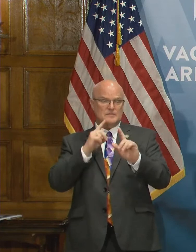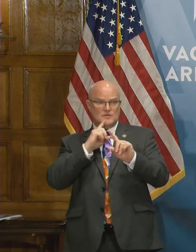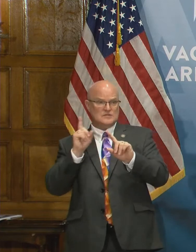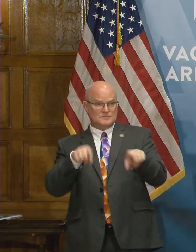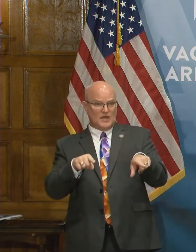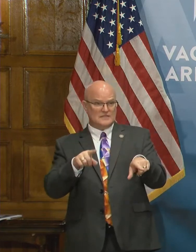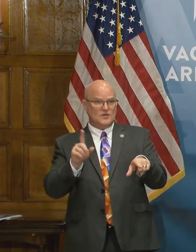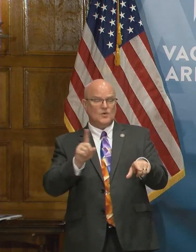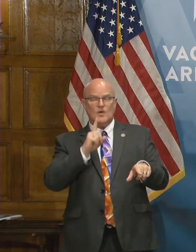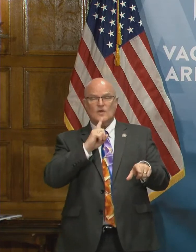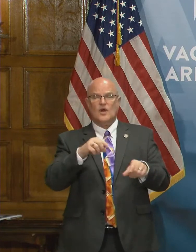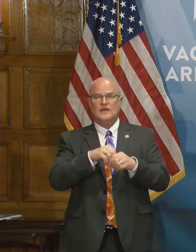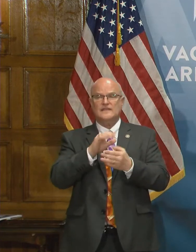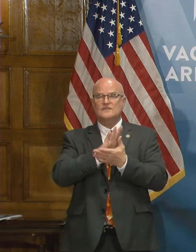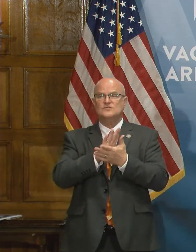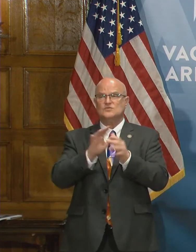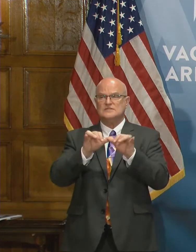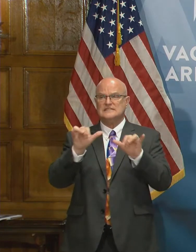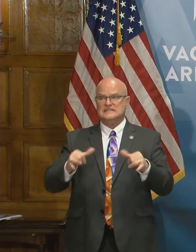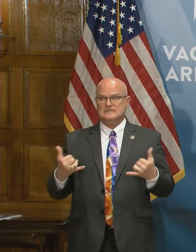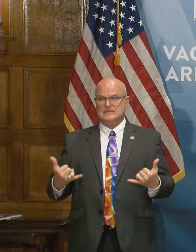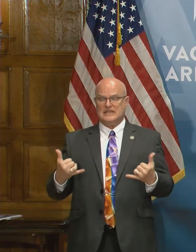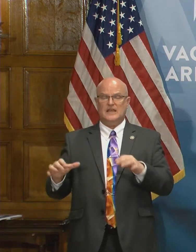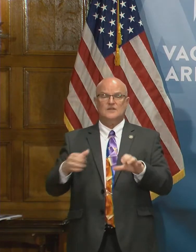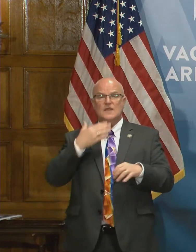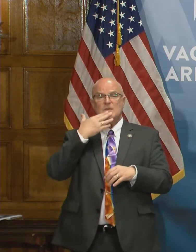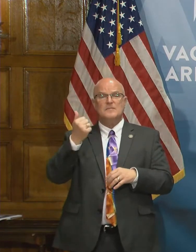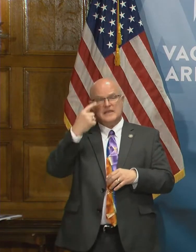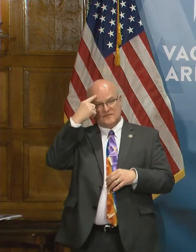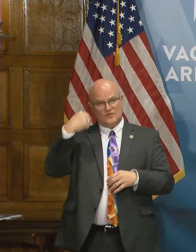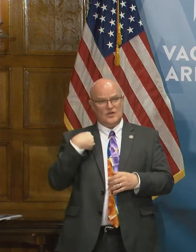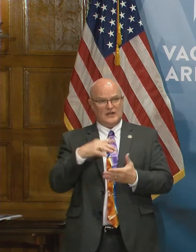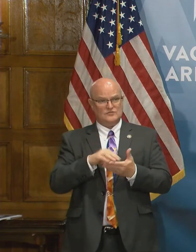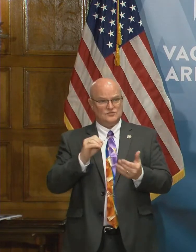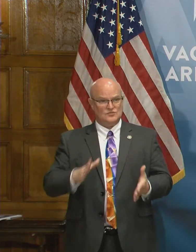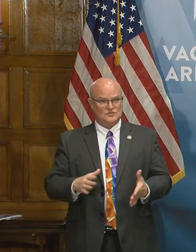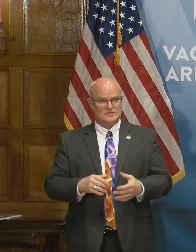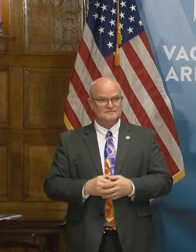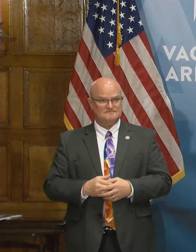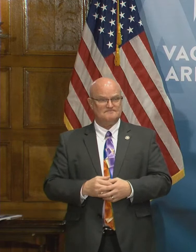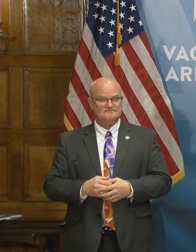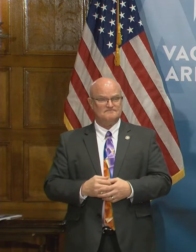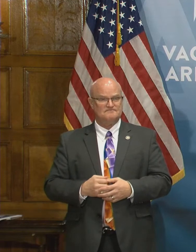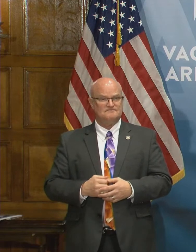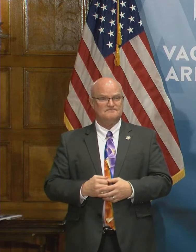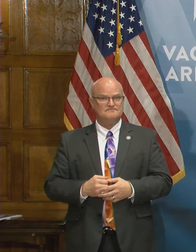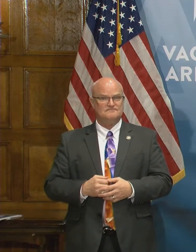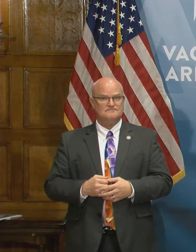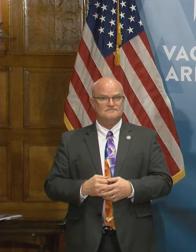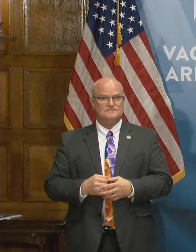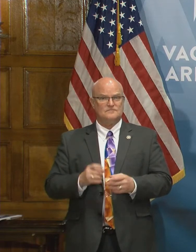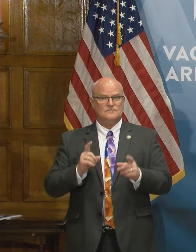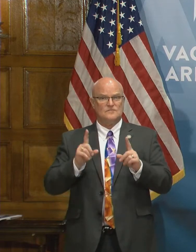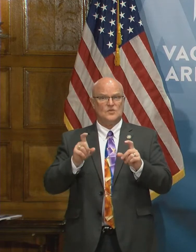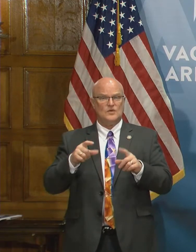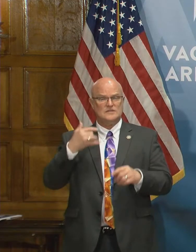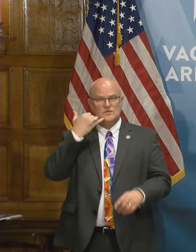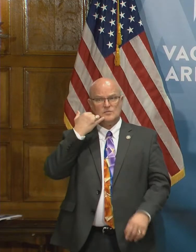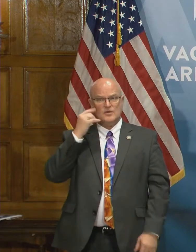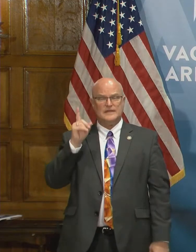to where we are in the school system today and do the best things for our students. Is there any question